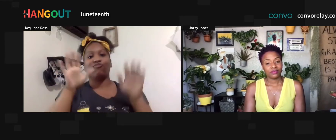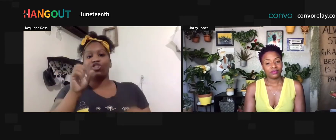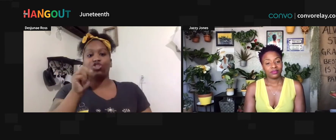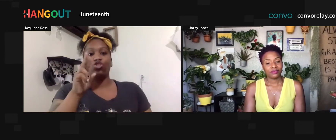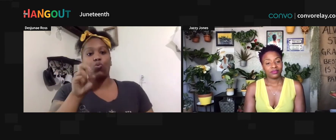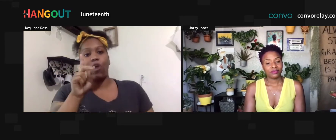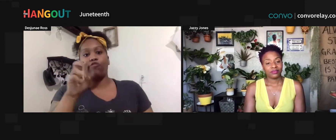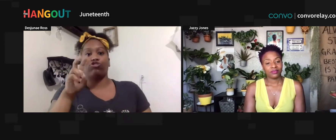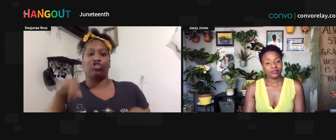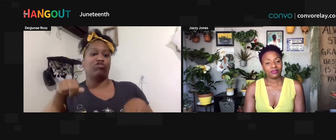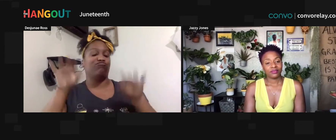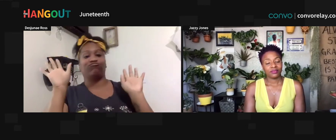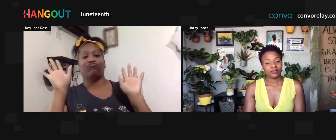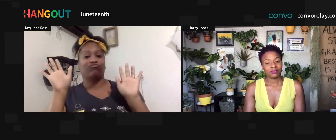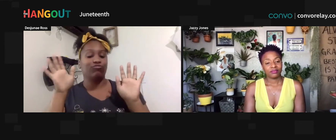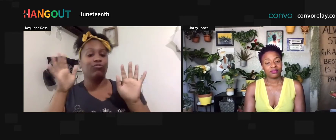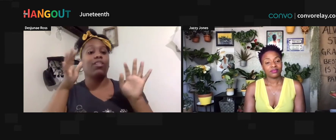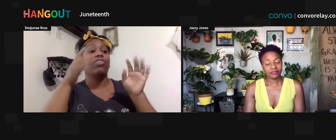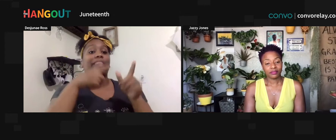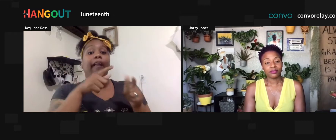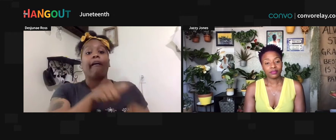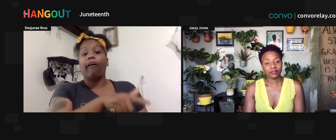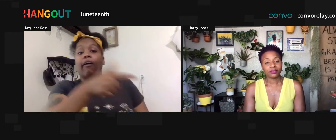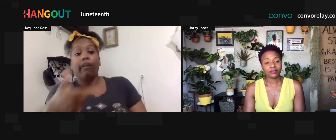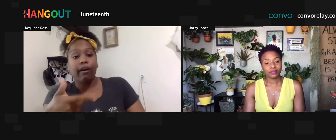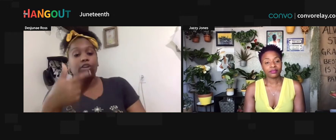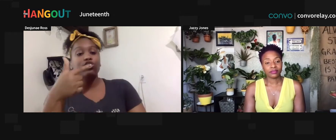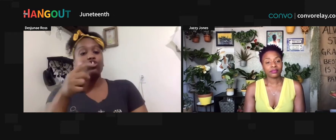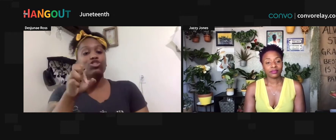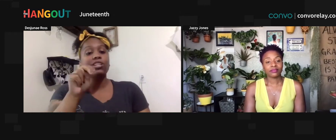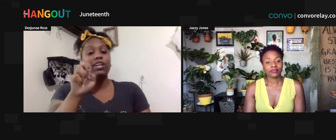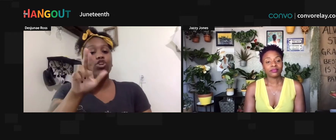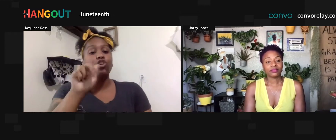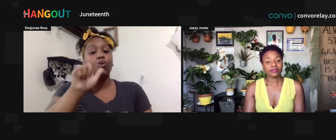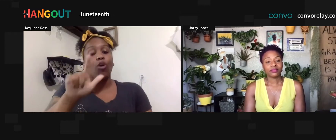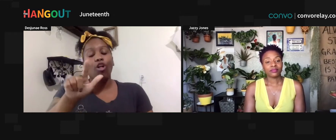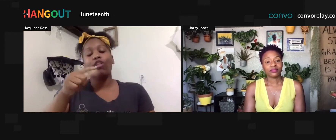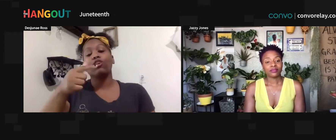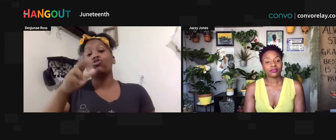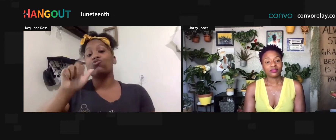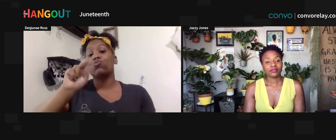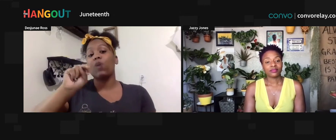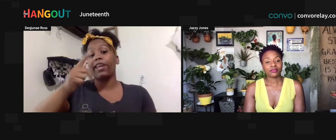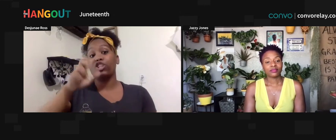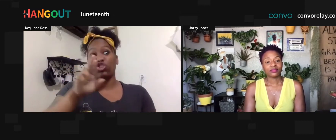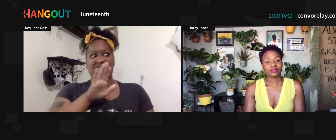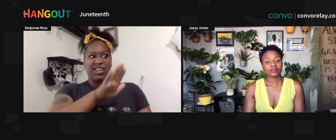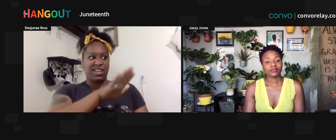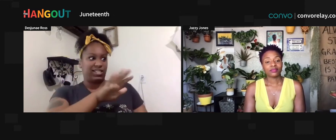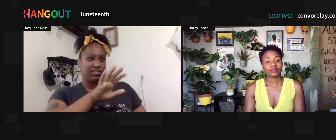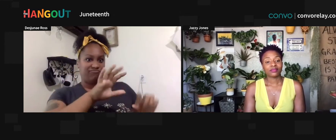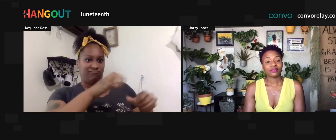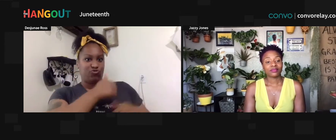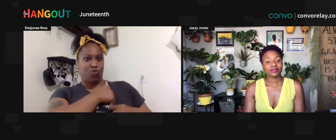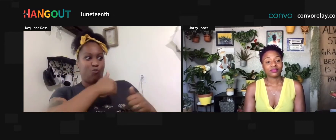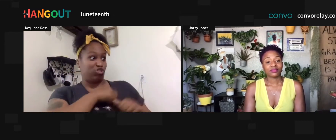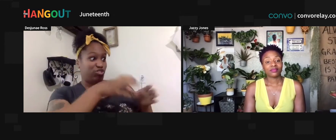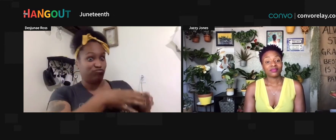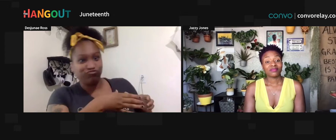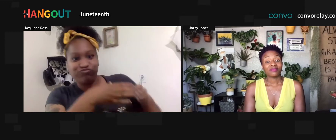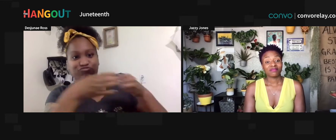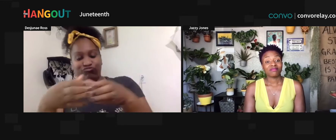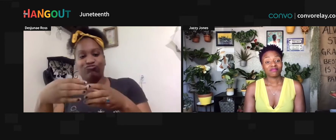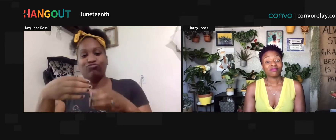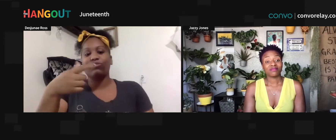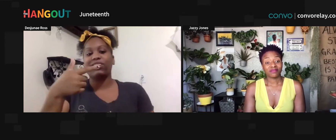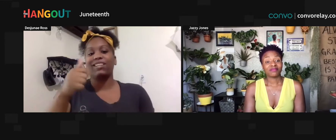So I remember General Lee, he was the one that surrendered and then gave that over to one of the